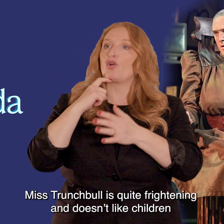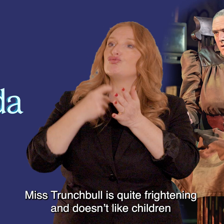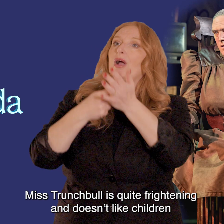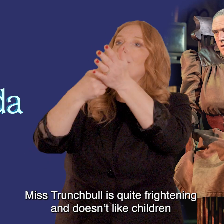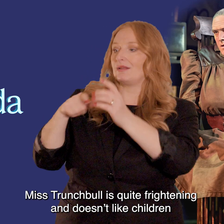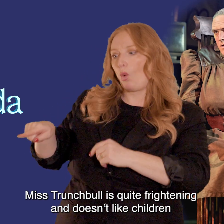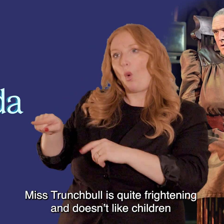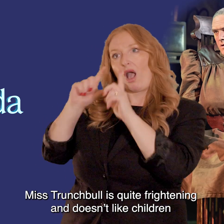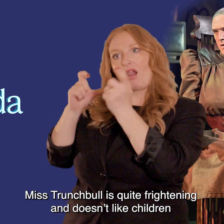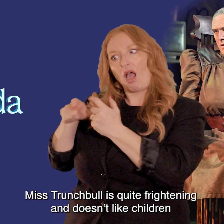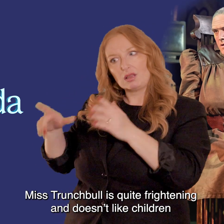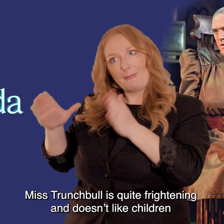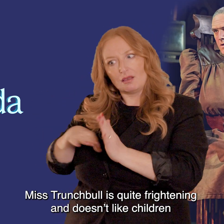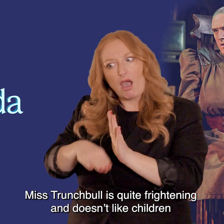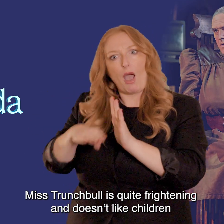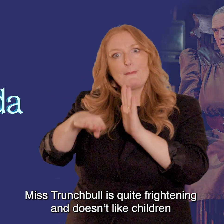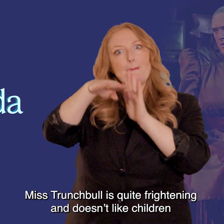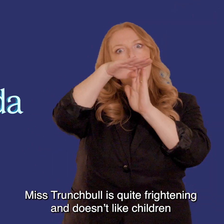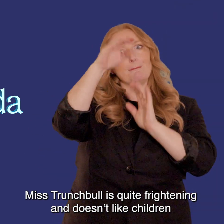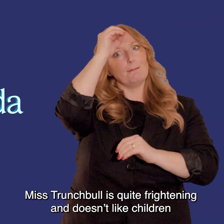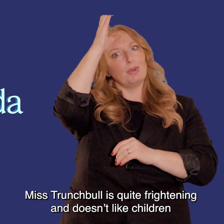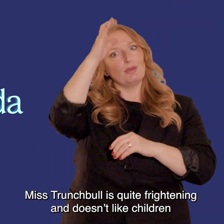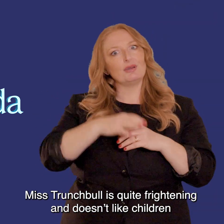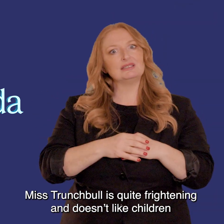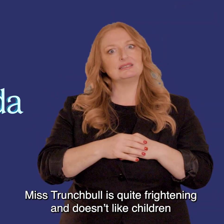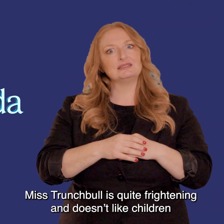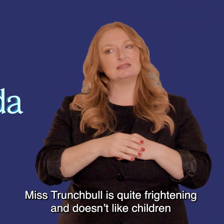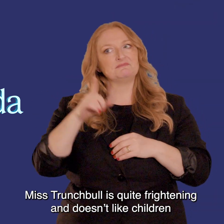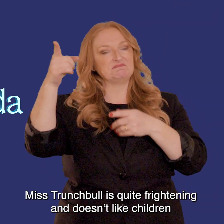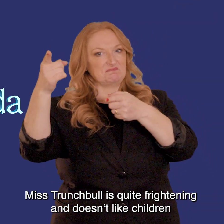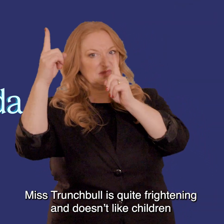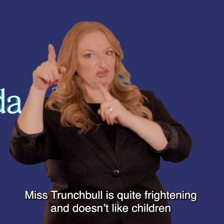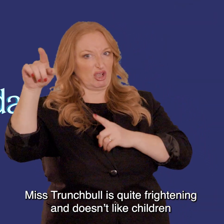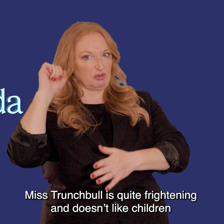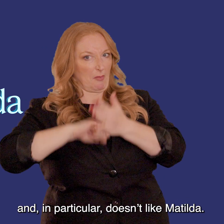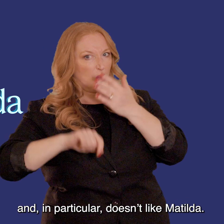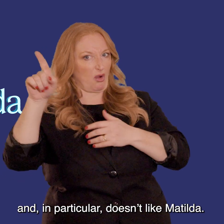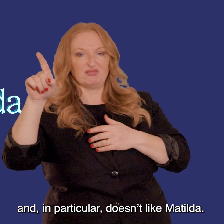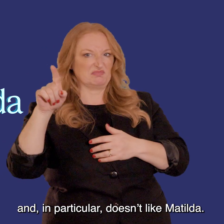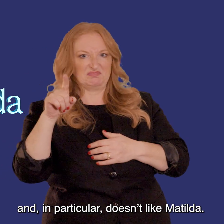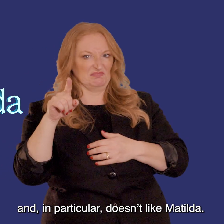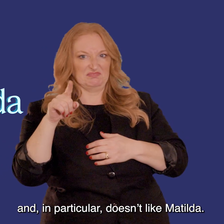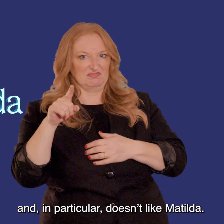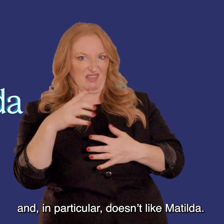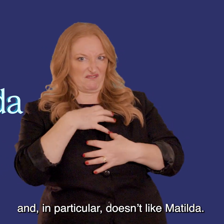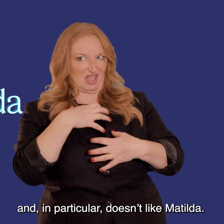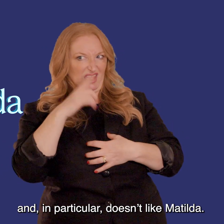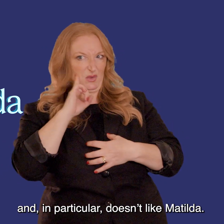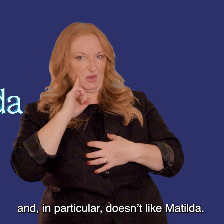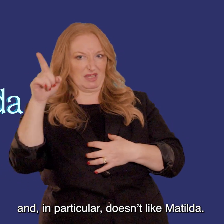Miss Trunchbull is quite frightening and doesn't like children, and in particular, doesn't like Matilda.